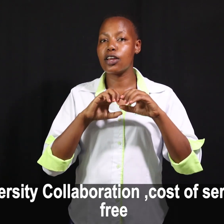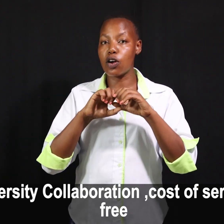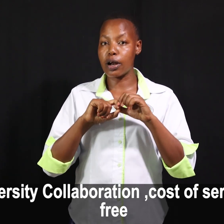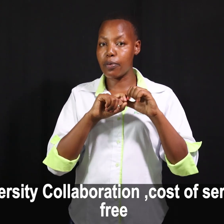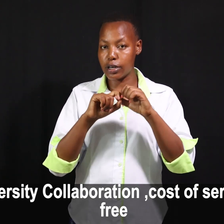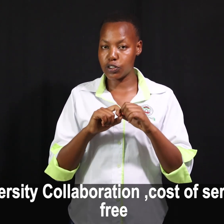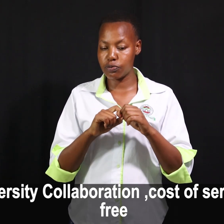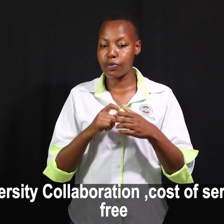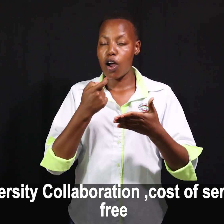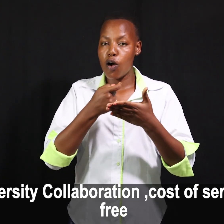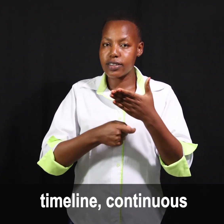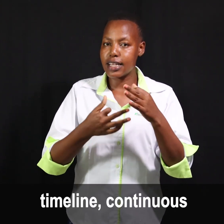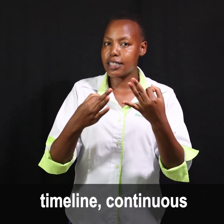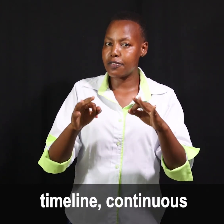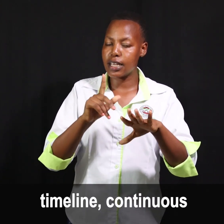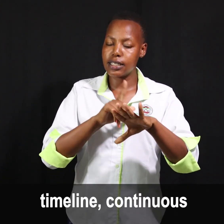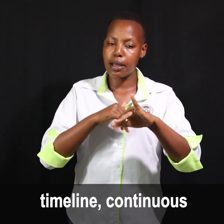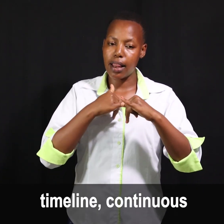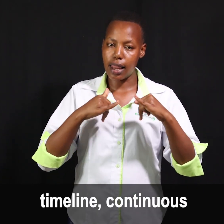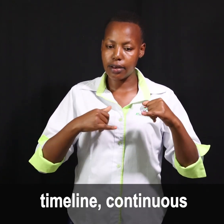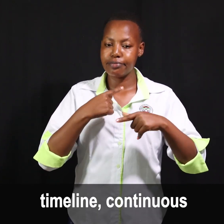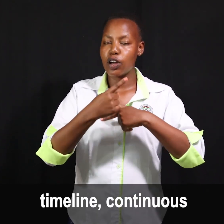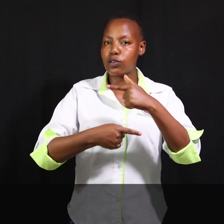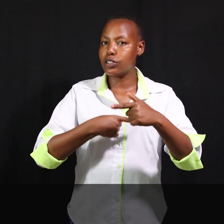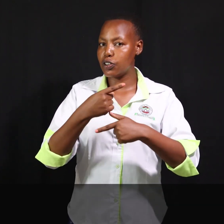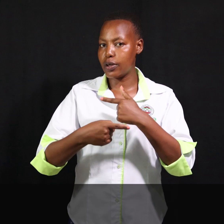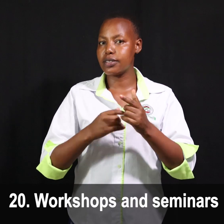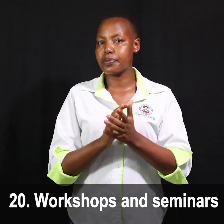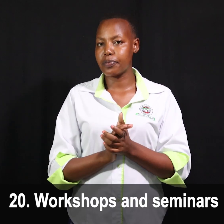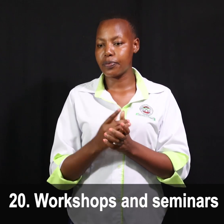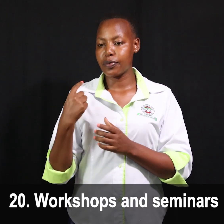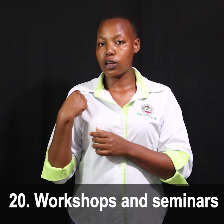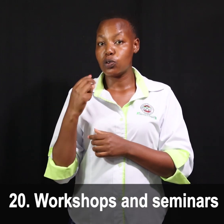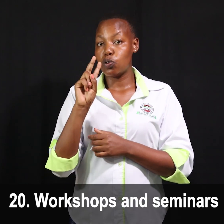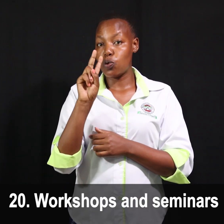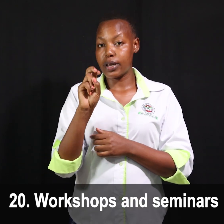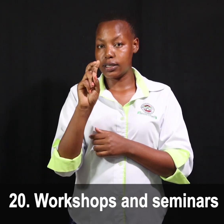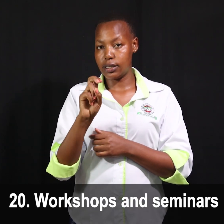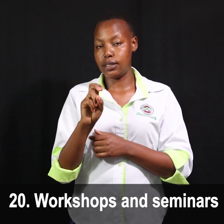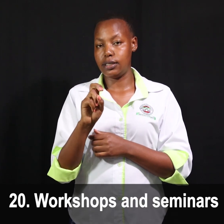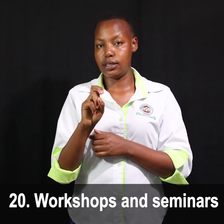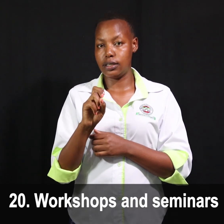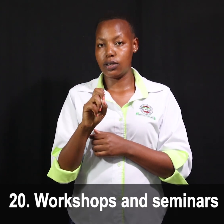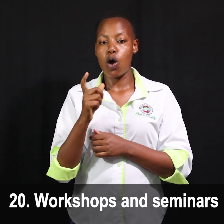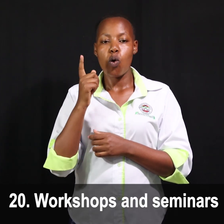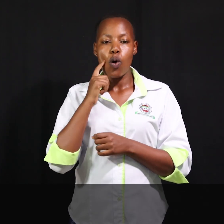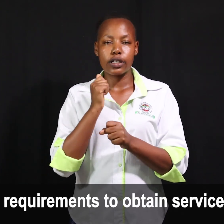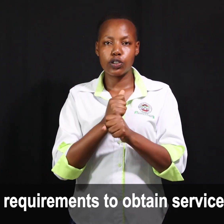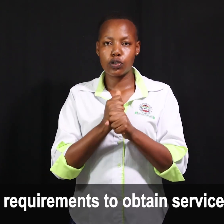service free. Timeline continuous. 20. Workshops and seminars. Requirements